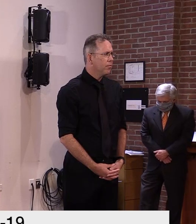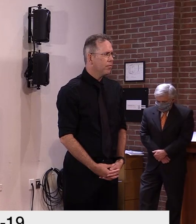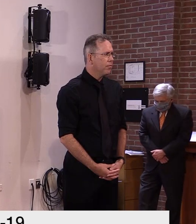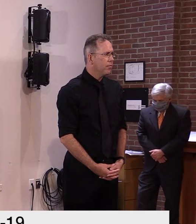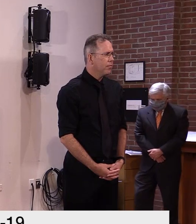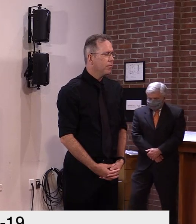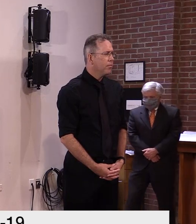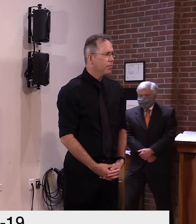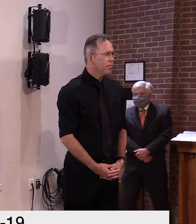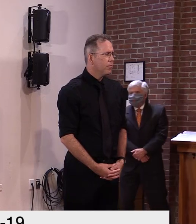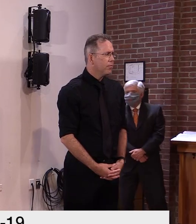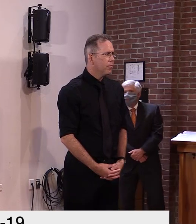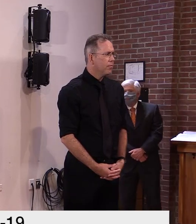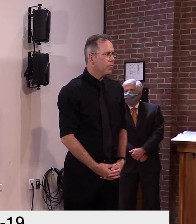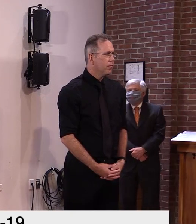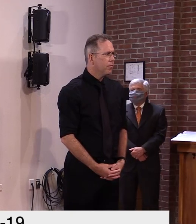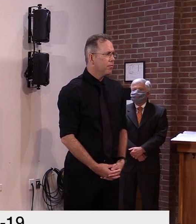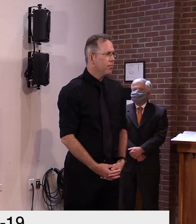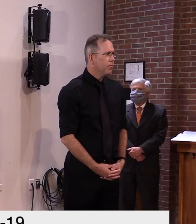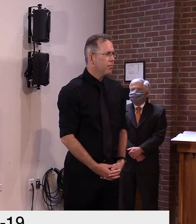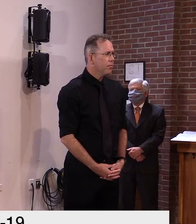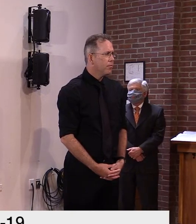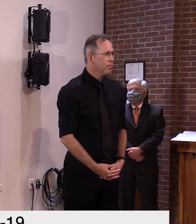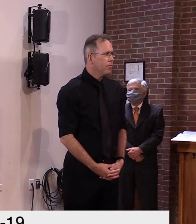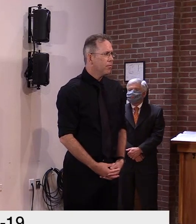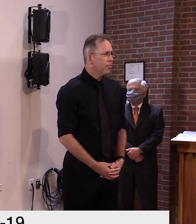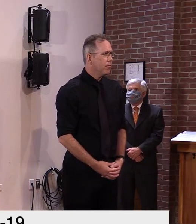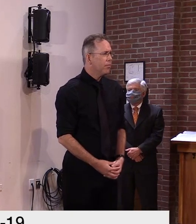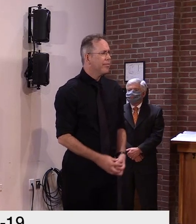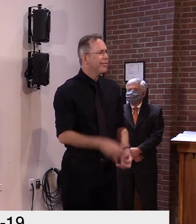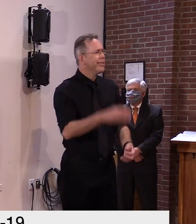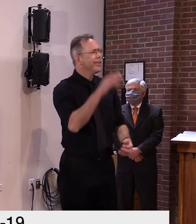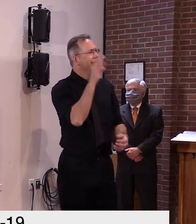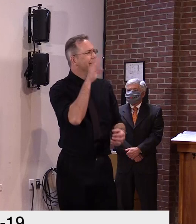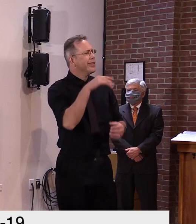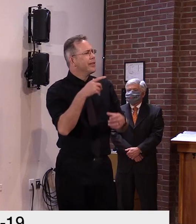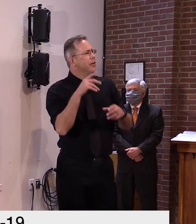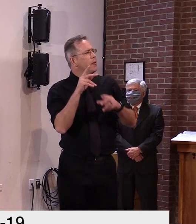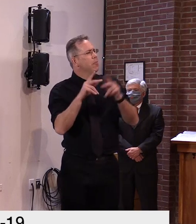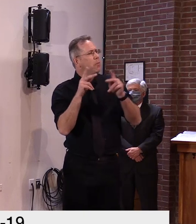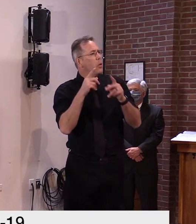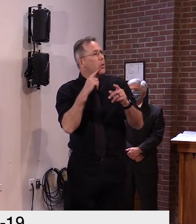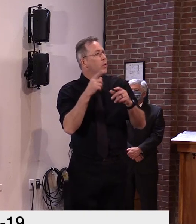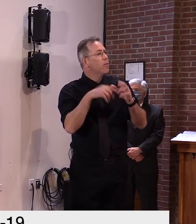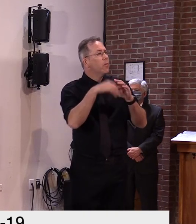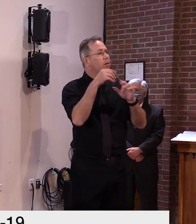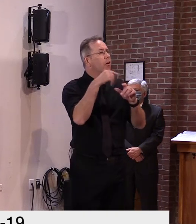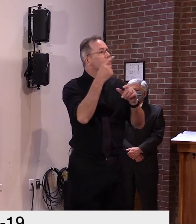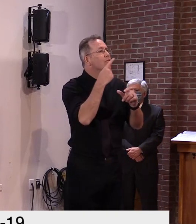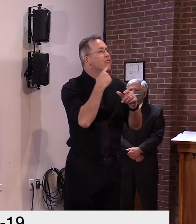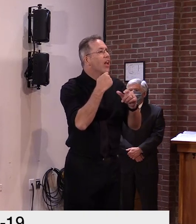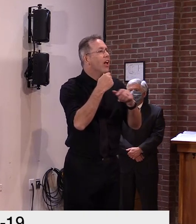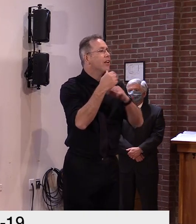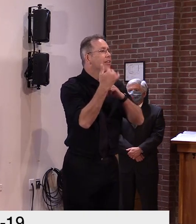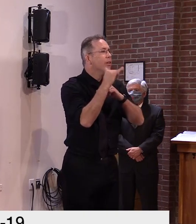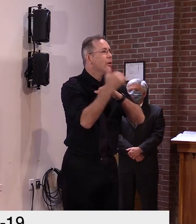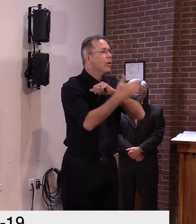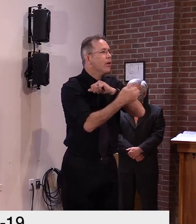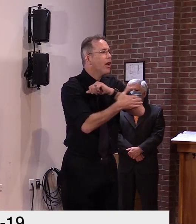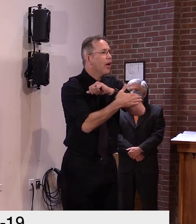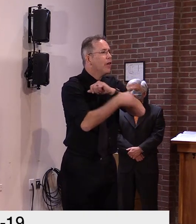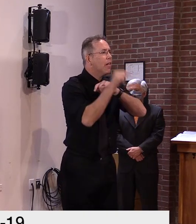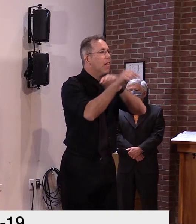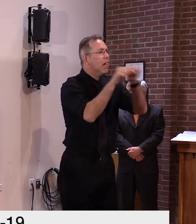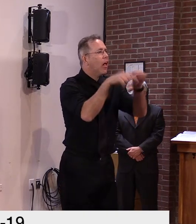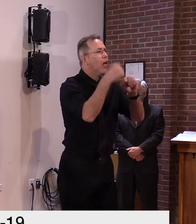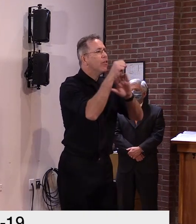you think that is working, and if anything can or might have to be done about that. Yeah, Wilson, it's not, you know, I've talked about